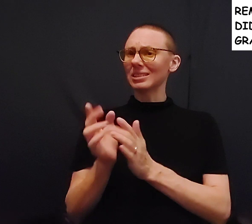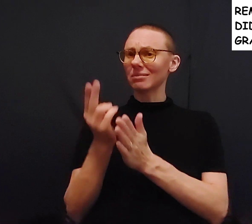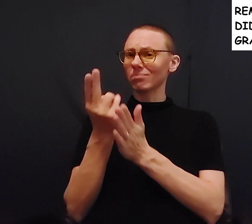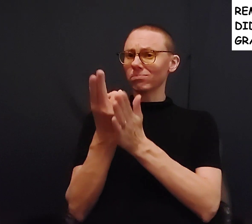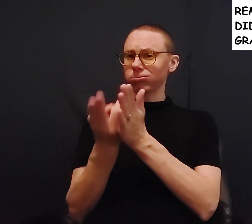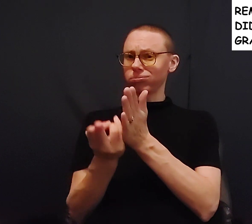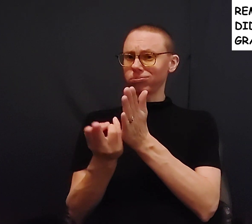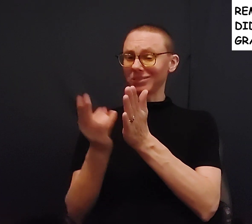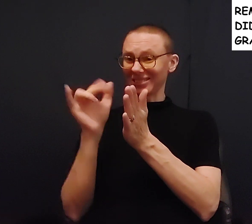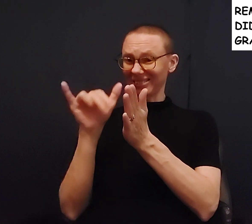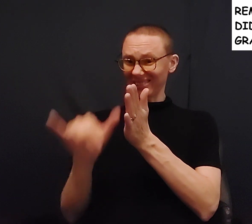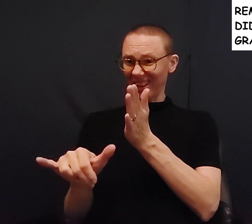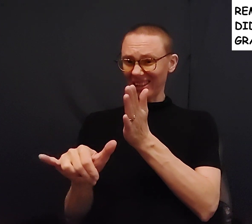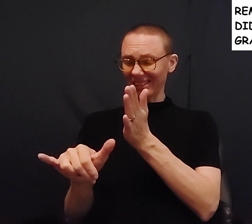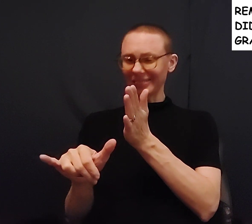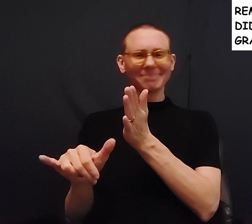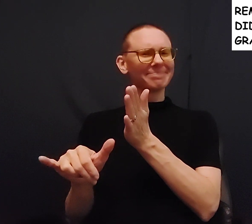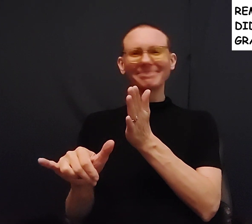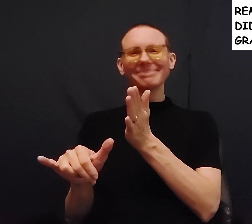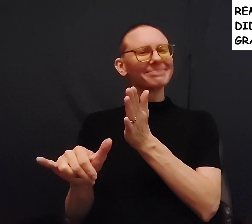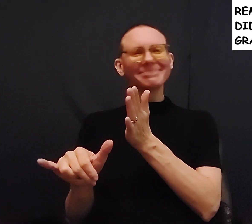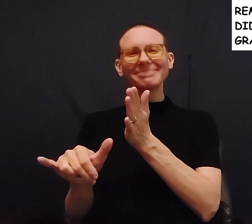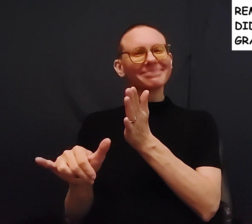Jesus didn't stay in the grave.